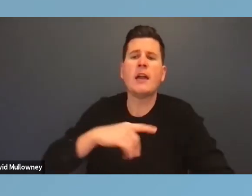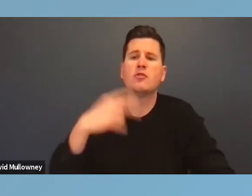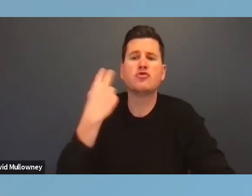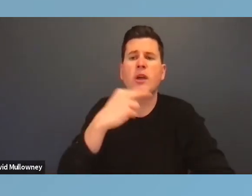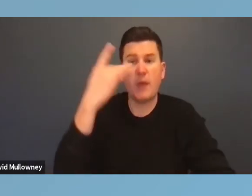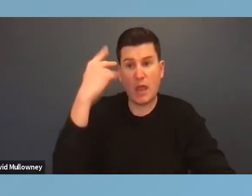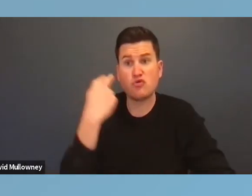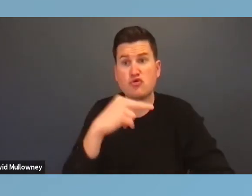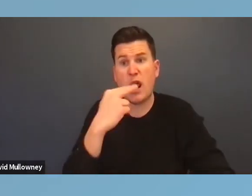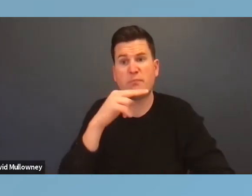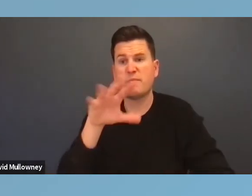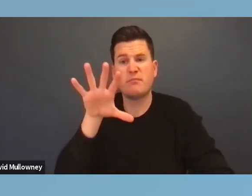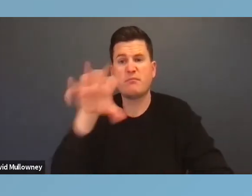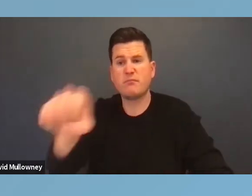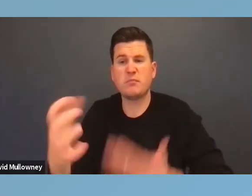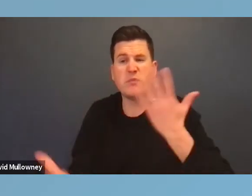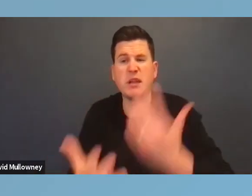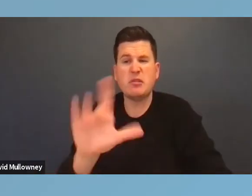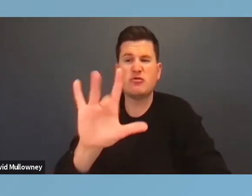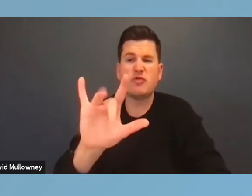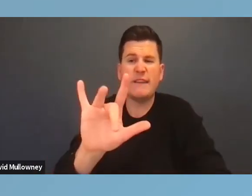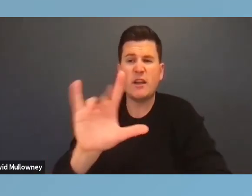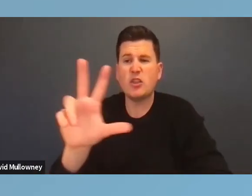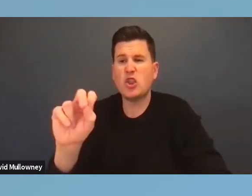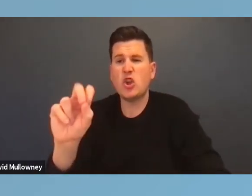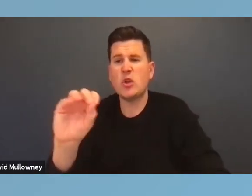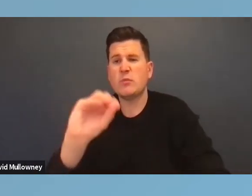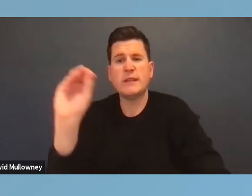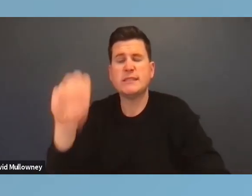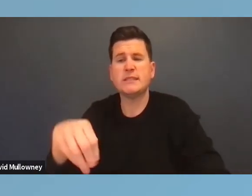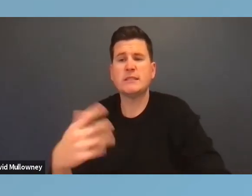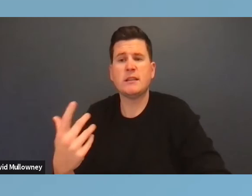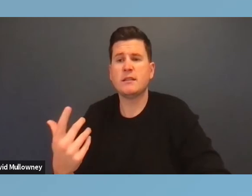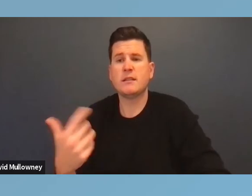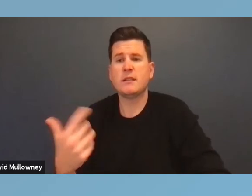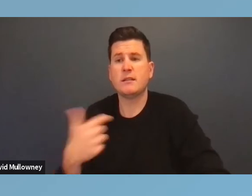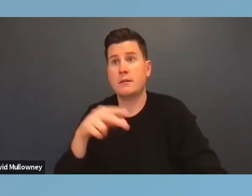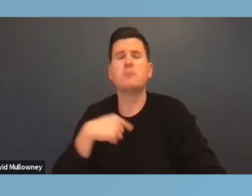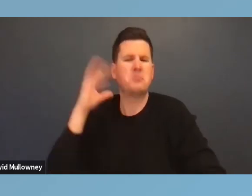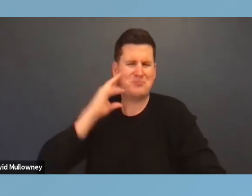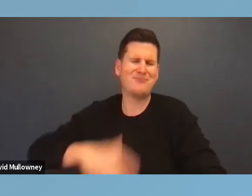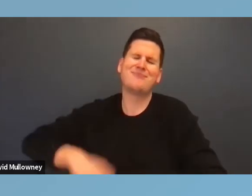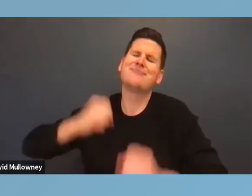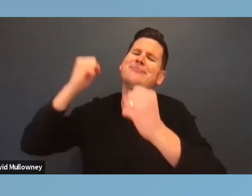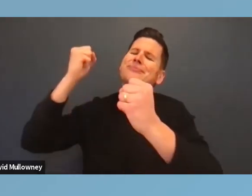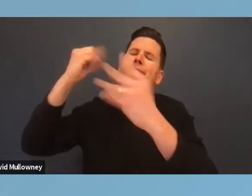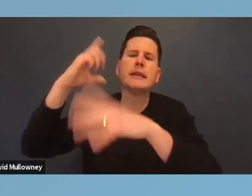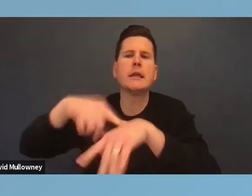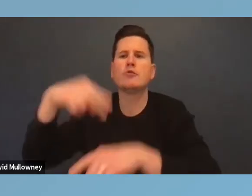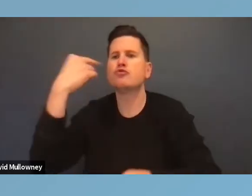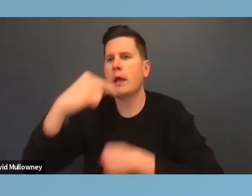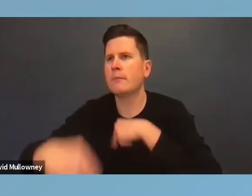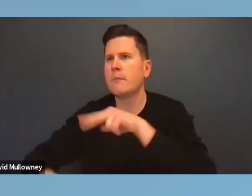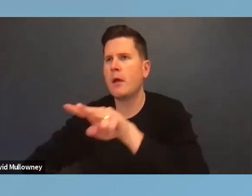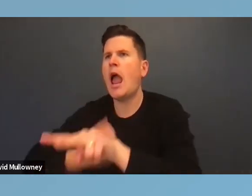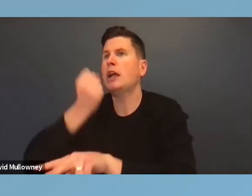lips. Most deaf people do not like to read lips. You can only get about 25 to 30% from the